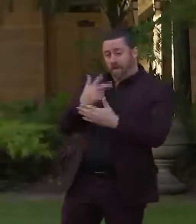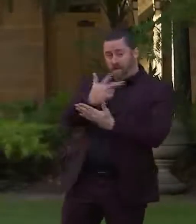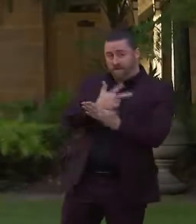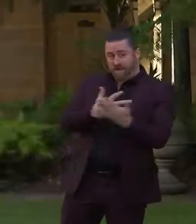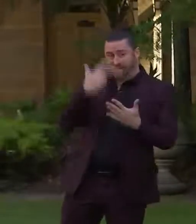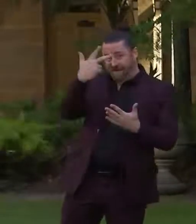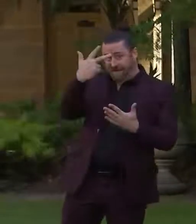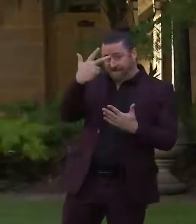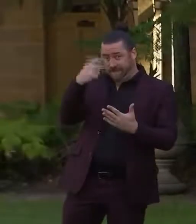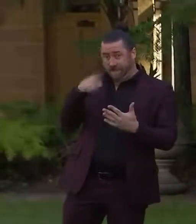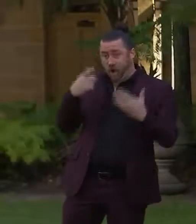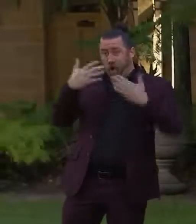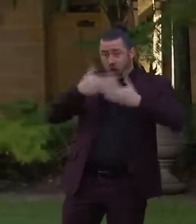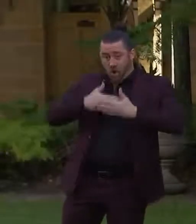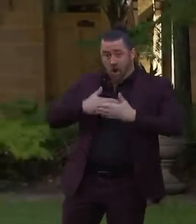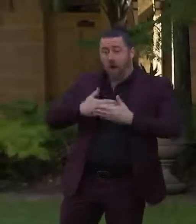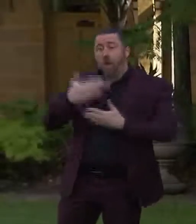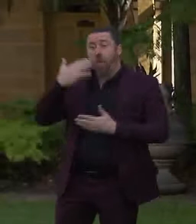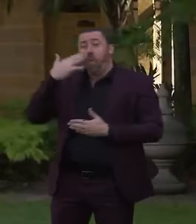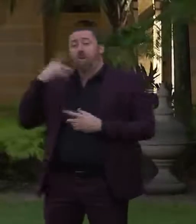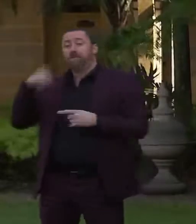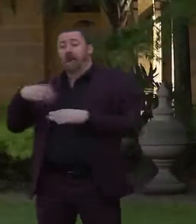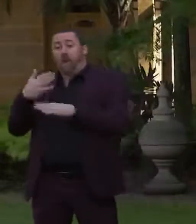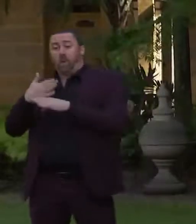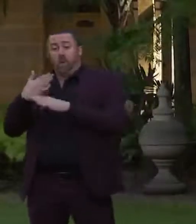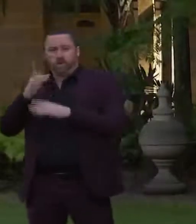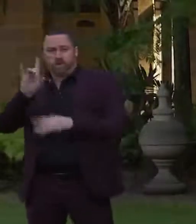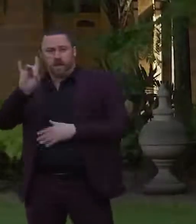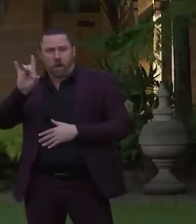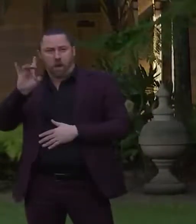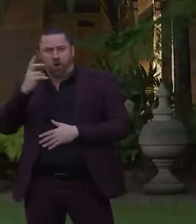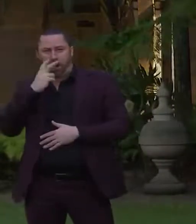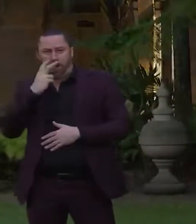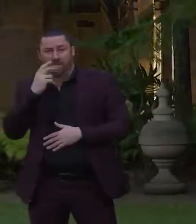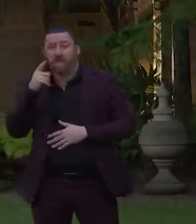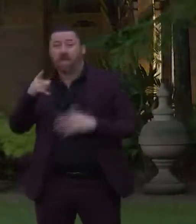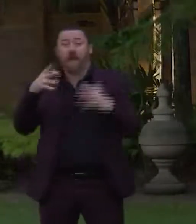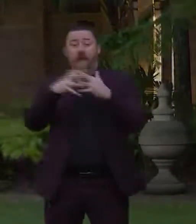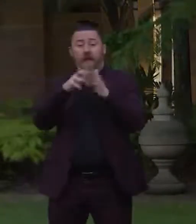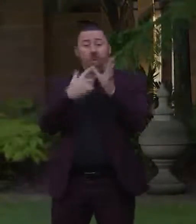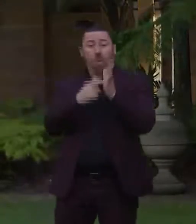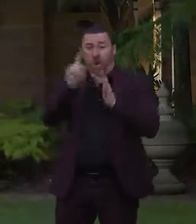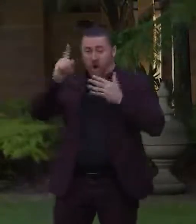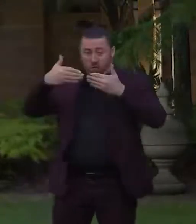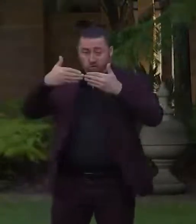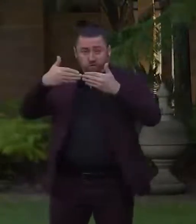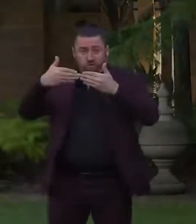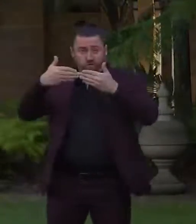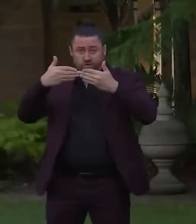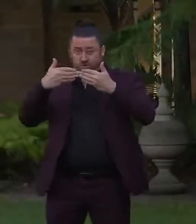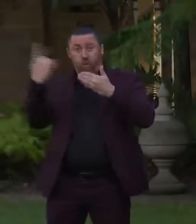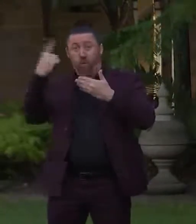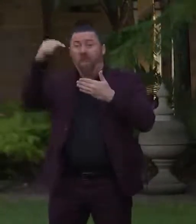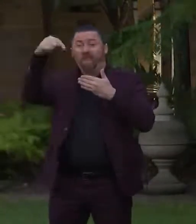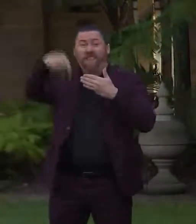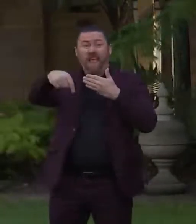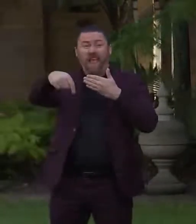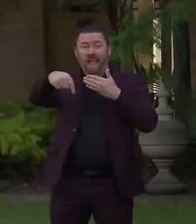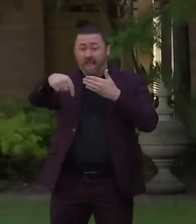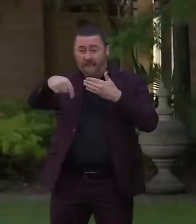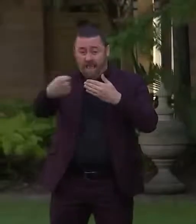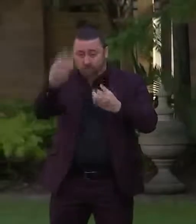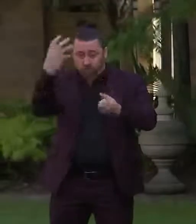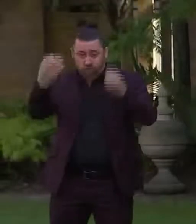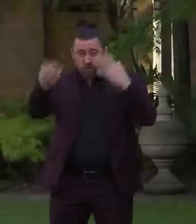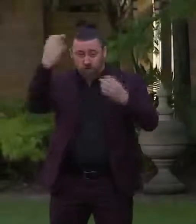p.m. So that's why that ward has been closed. No one is going in or out of that ward. Everyone who was in there has been moved